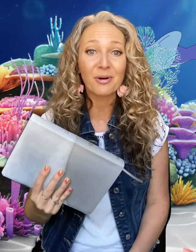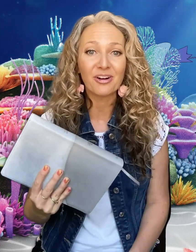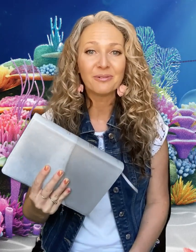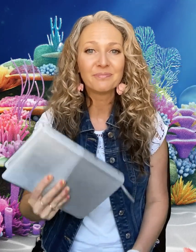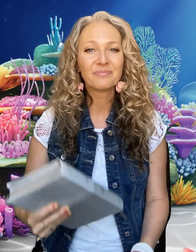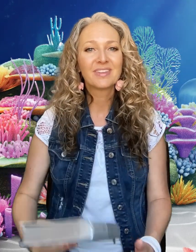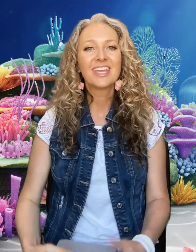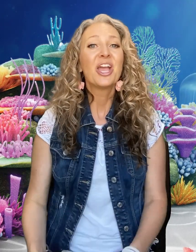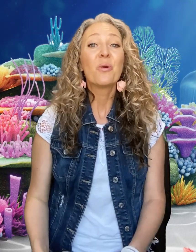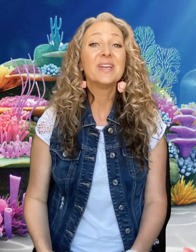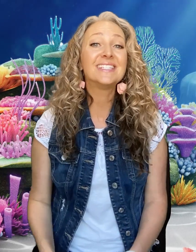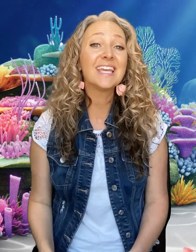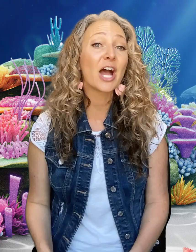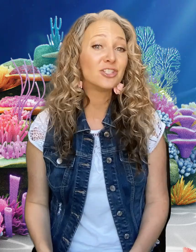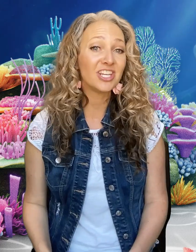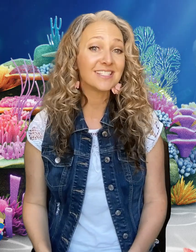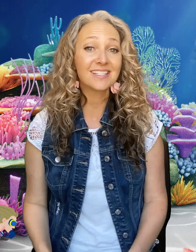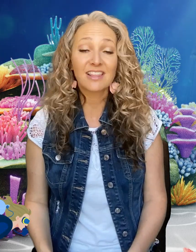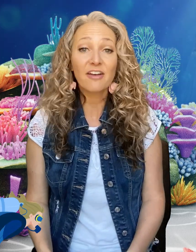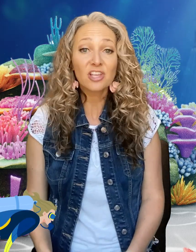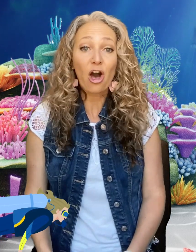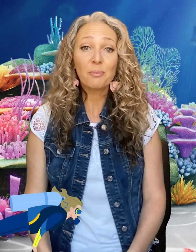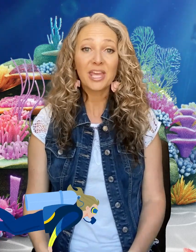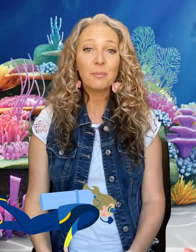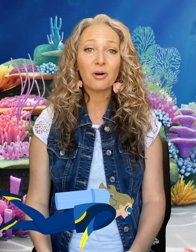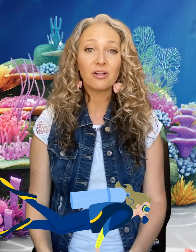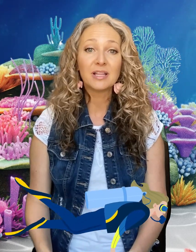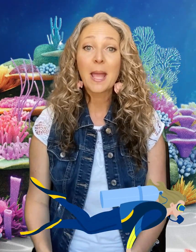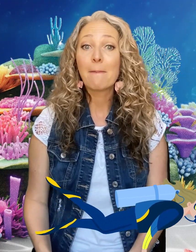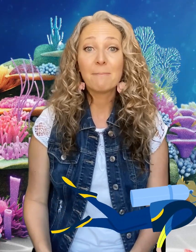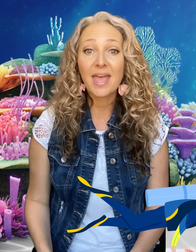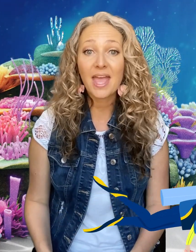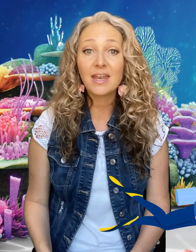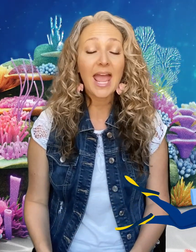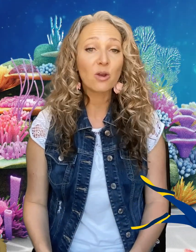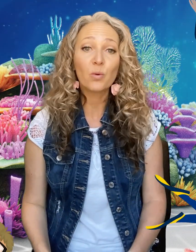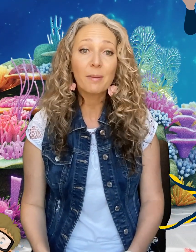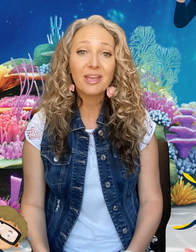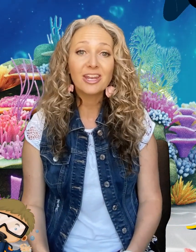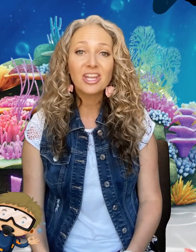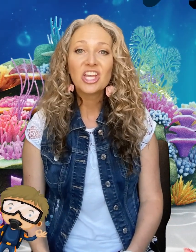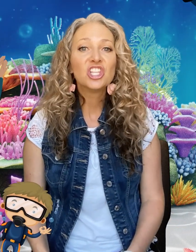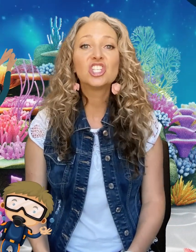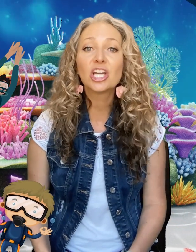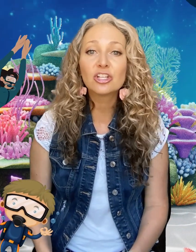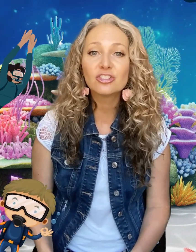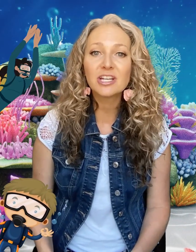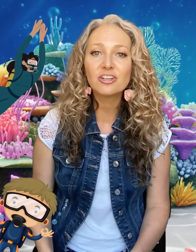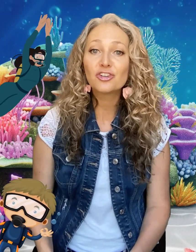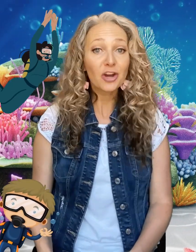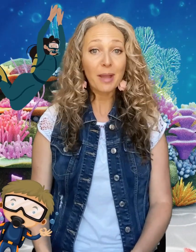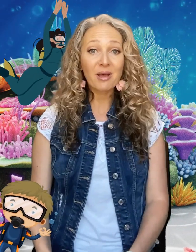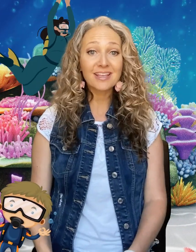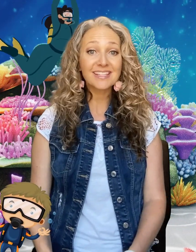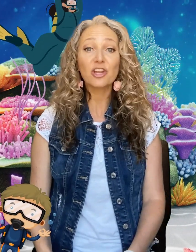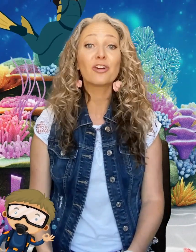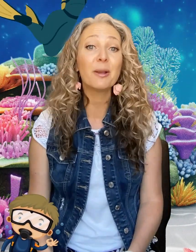Bible. We see how Jesus loves all people, men and women, children, grandmas and